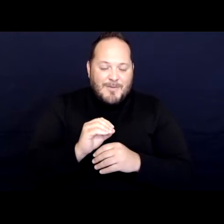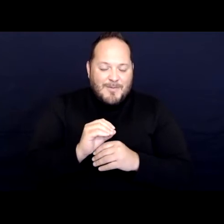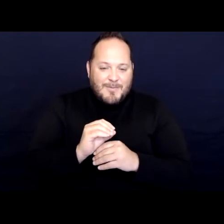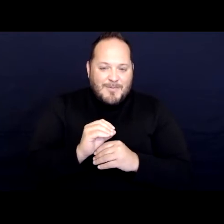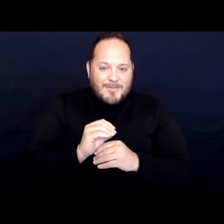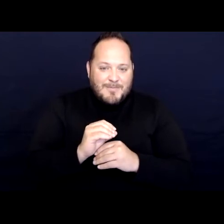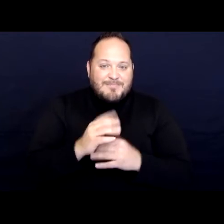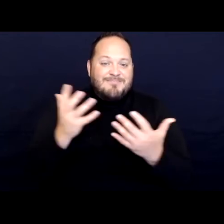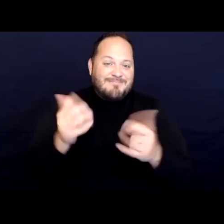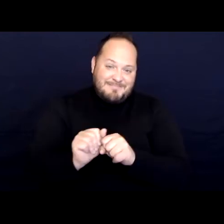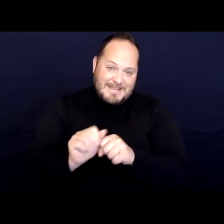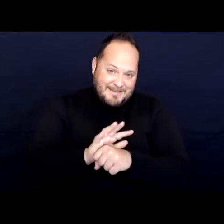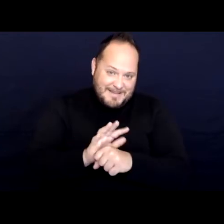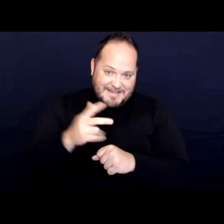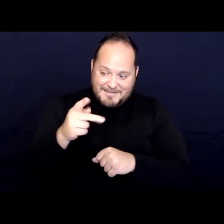pandemic.